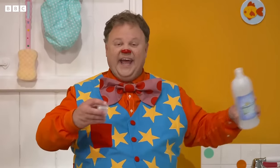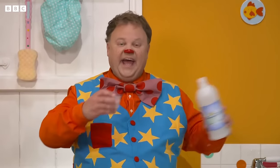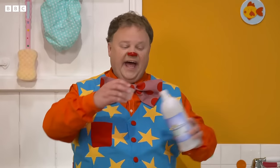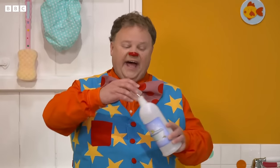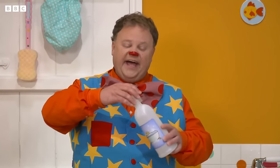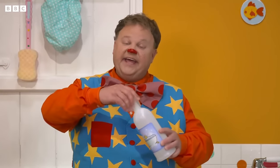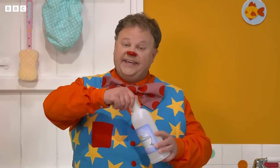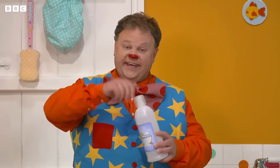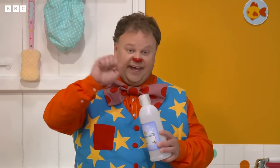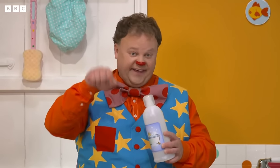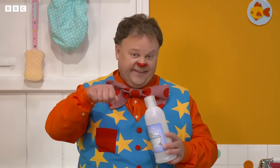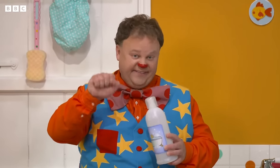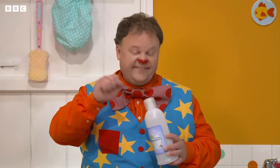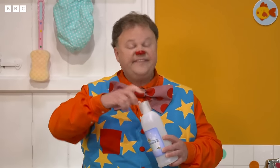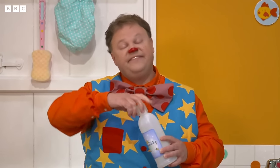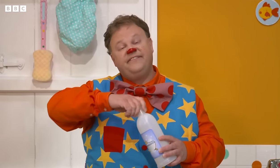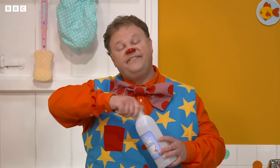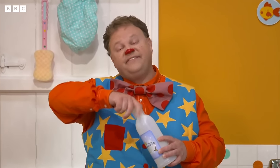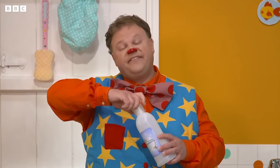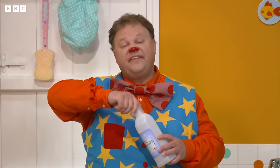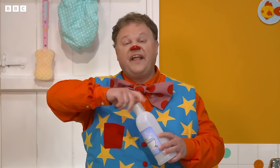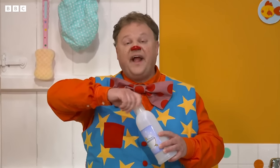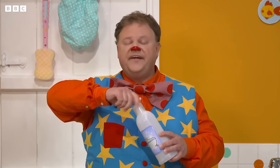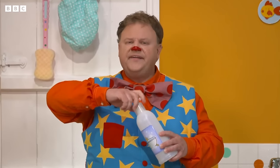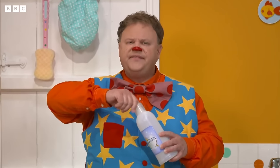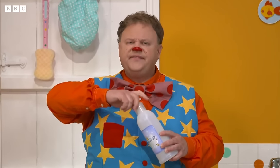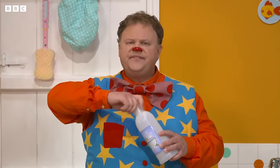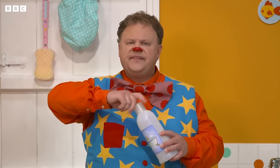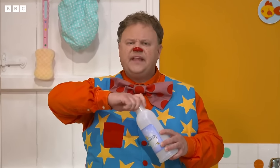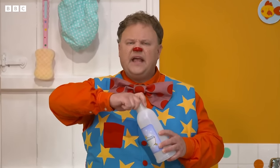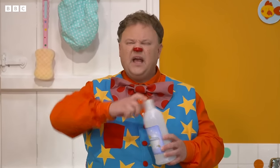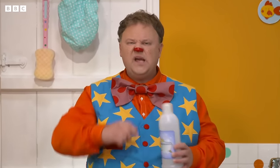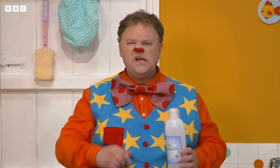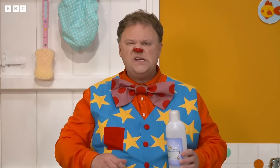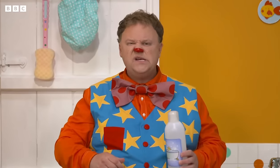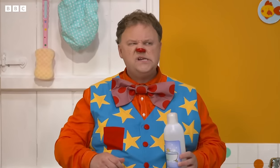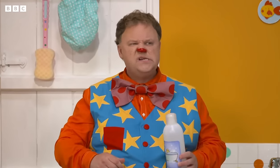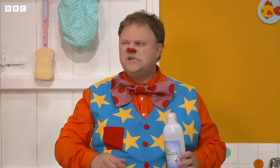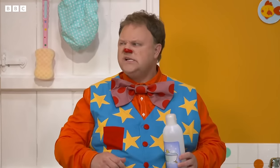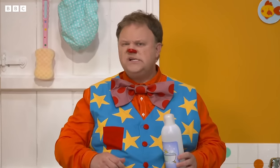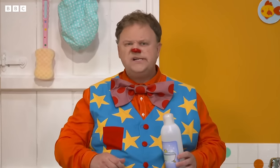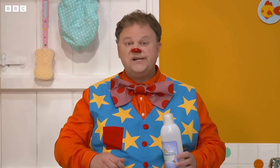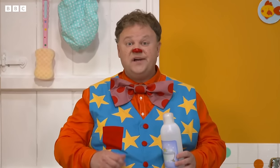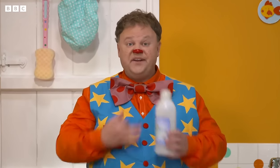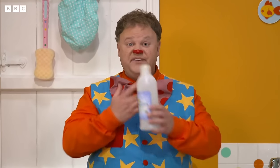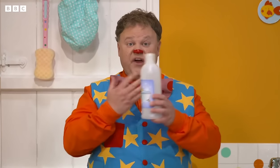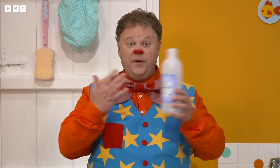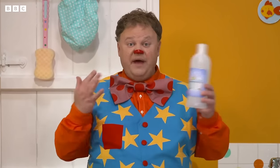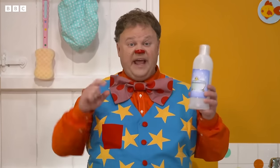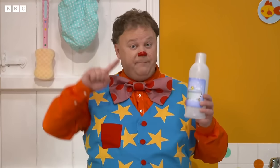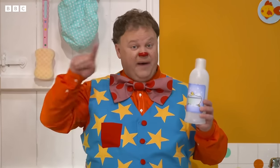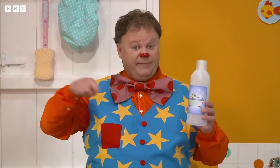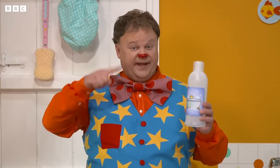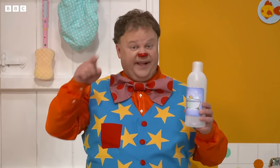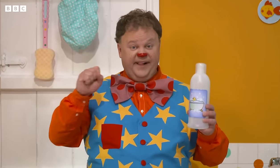Tumble. Yes? I think you might have added too many bubbles to Tumble Ted's bath, Mr. Tumble. Too many